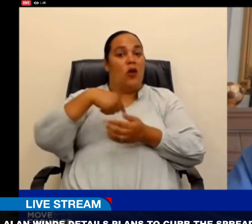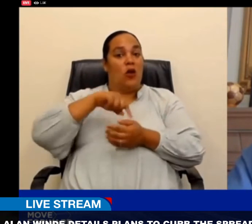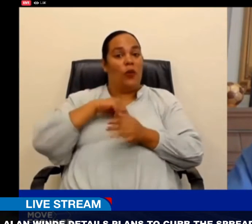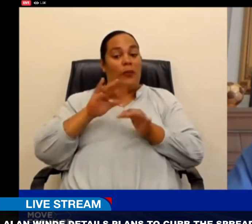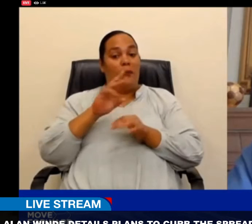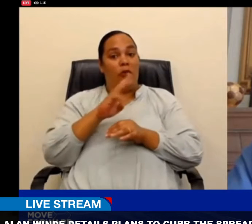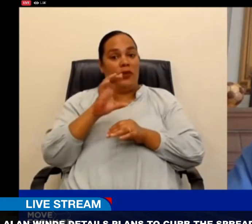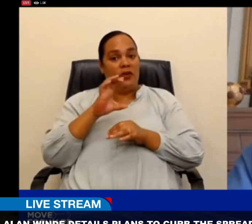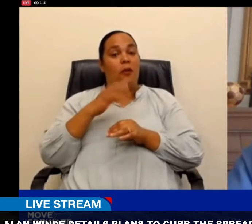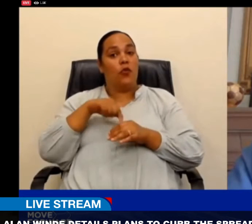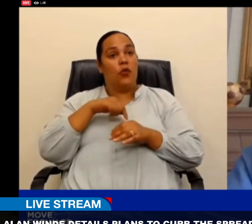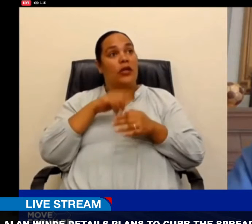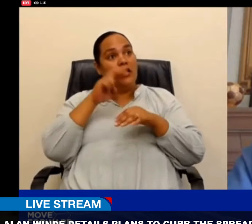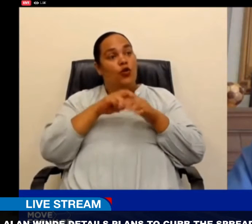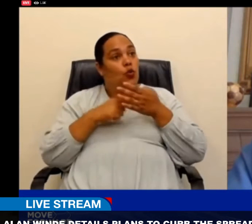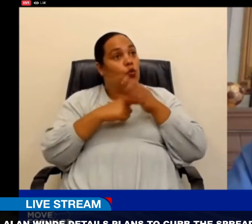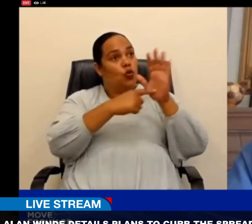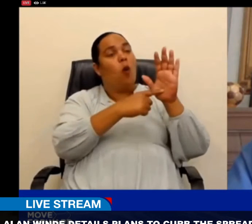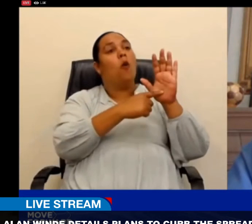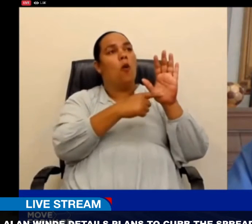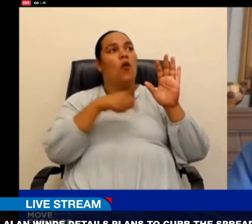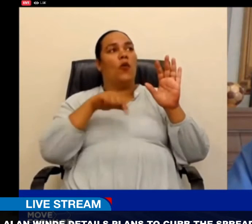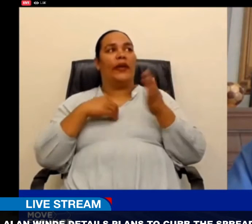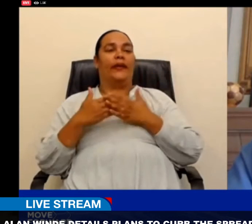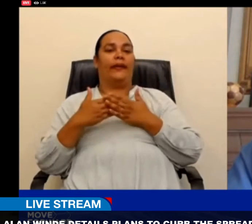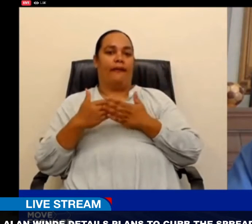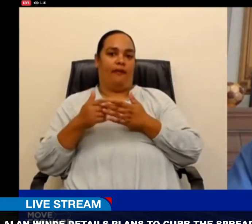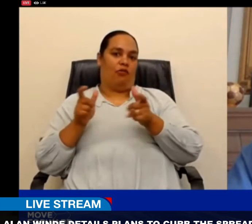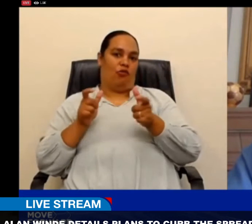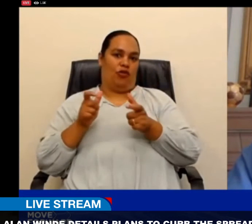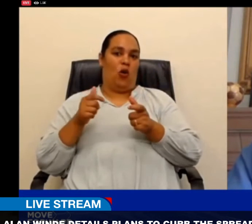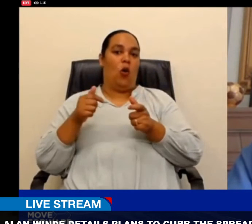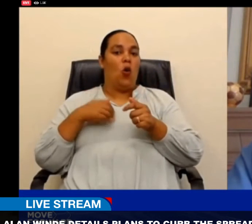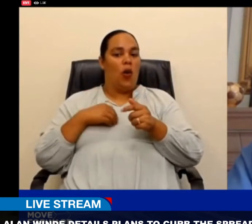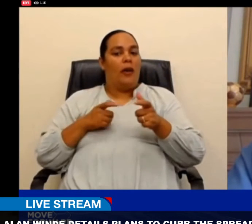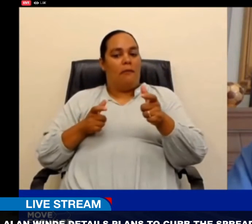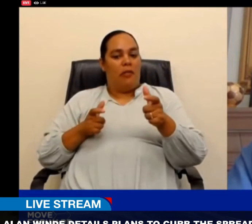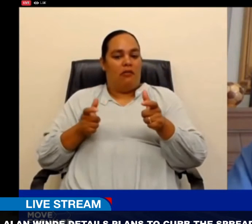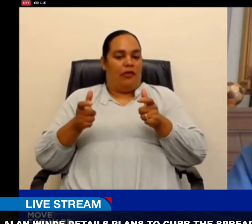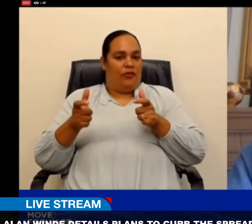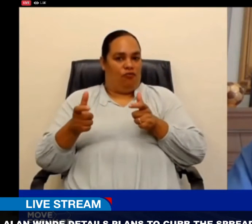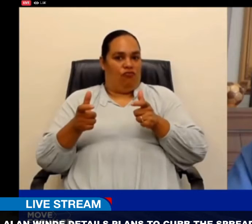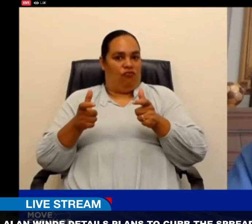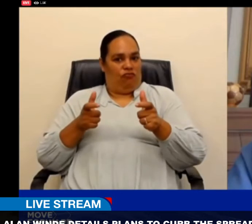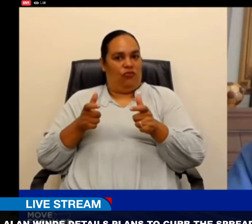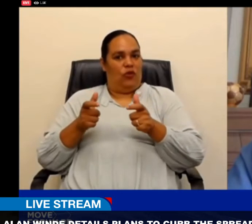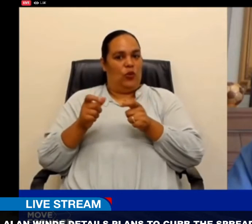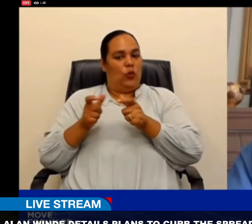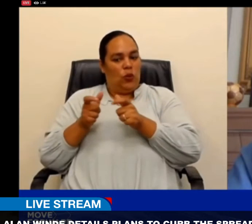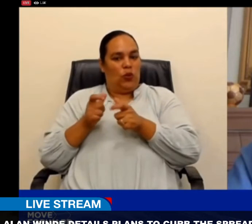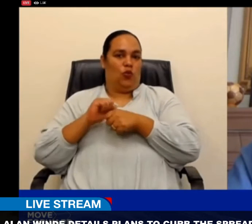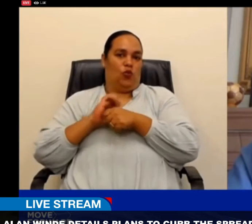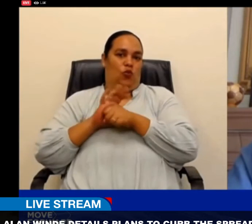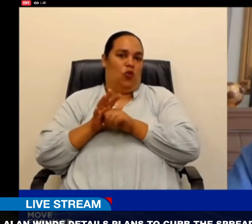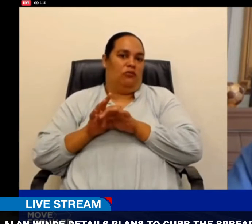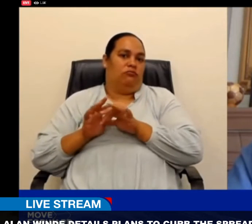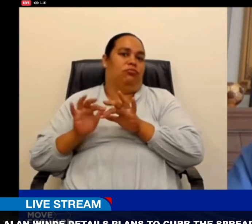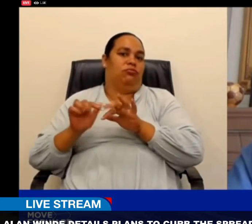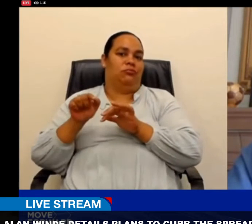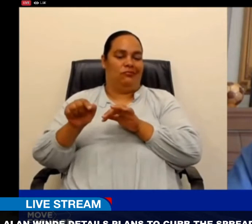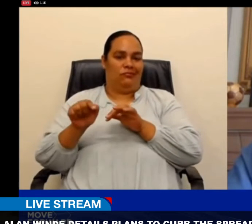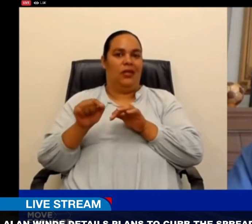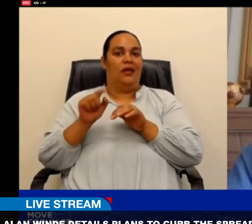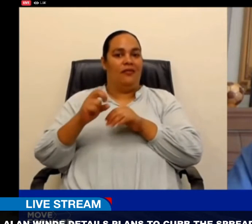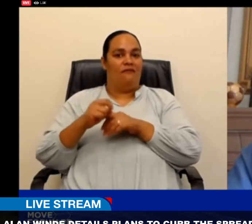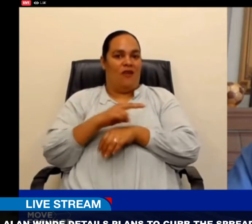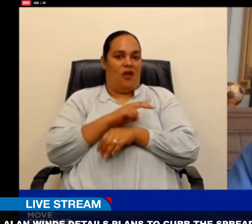must show that we have got this, that we are managing the curve, that we are managing this virus